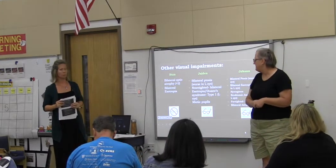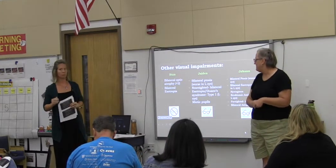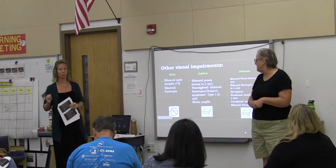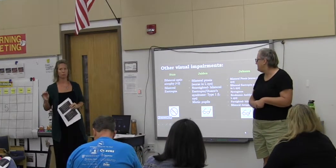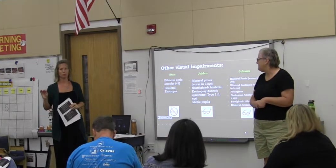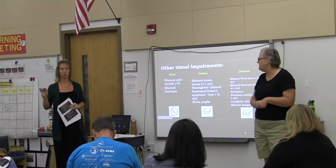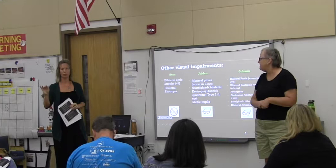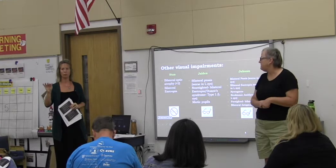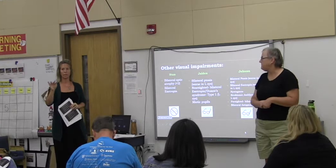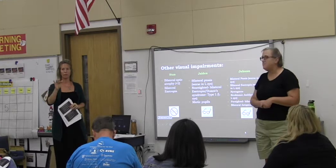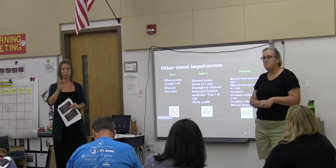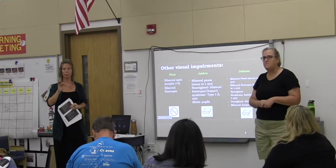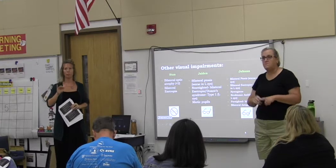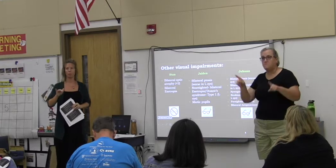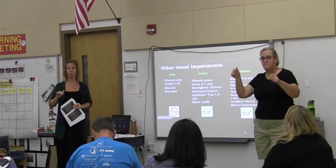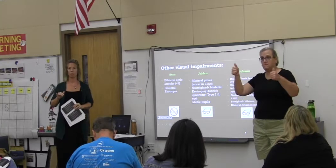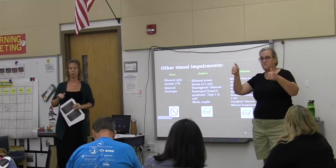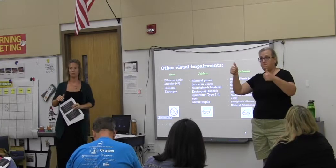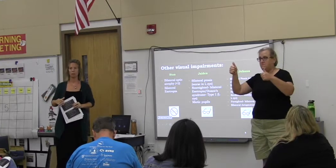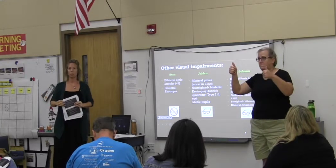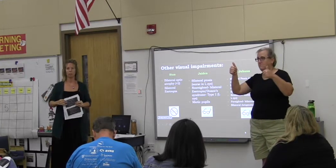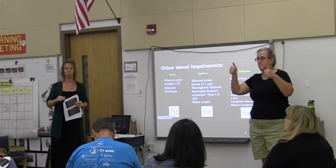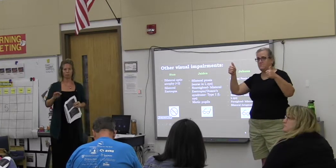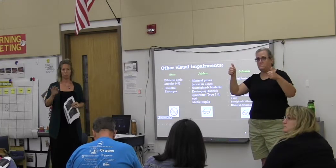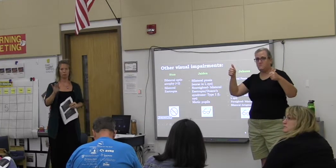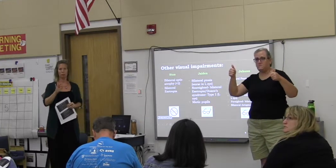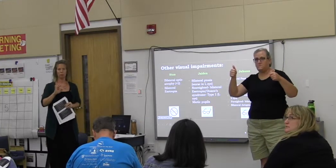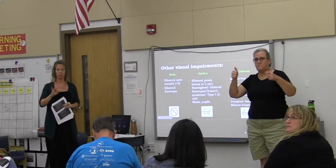Okay. Everybody.